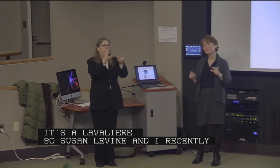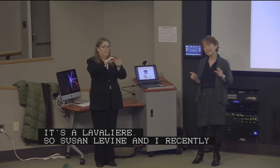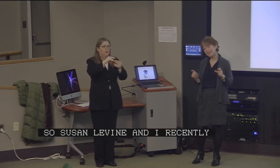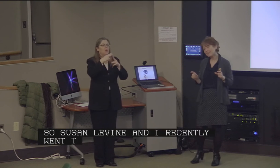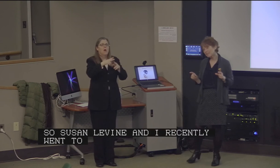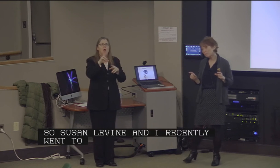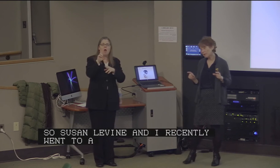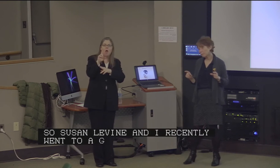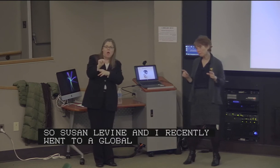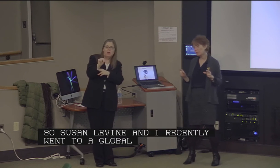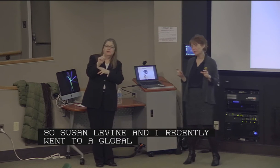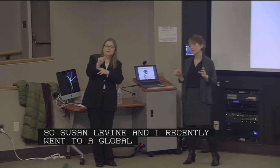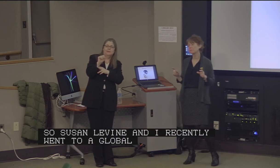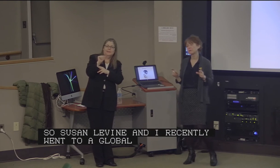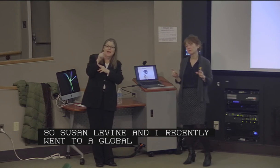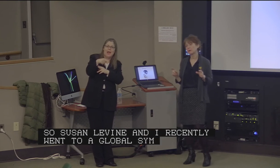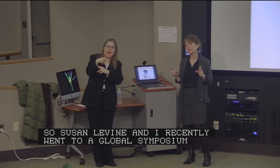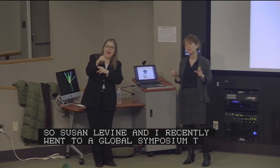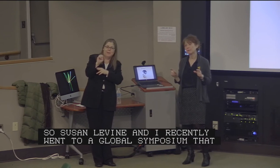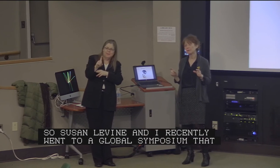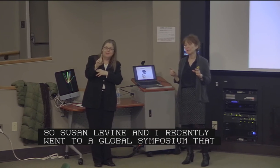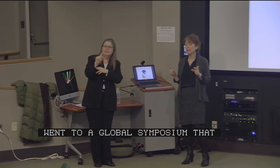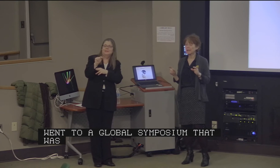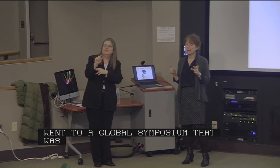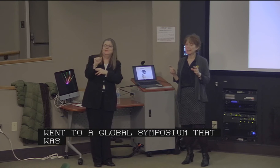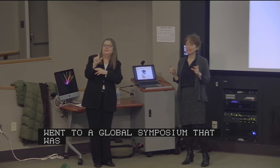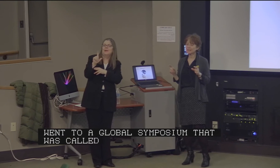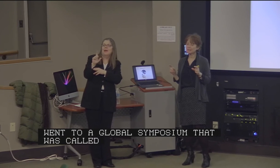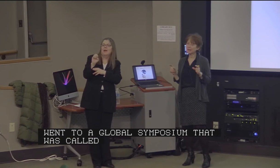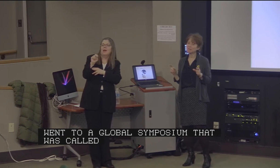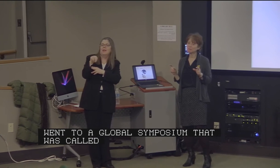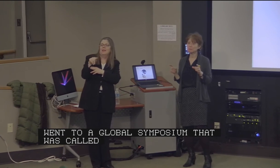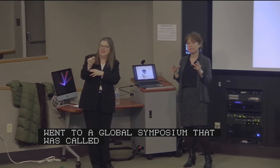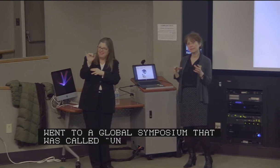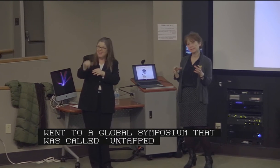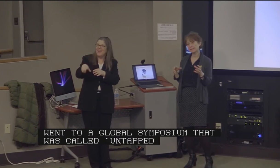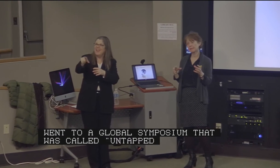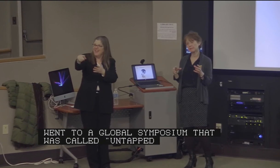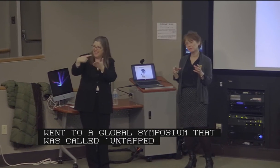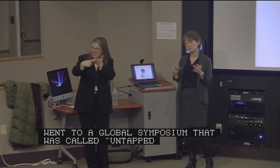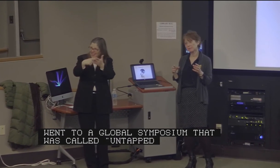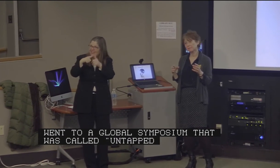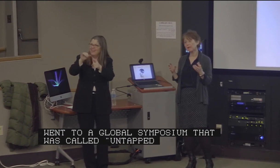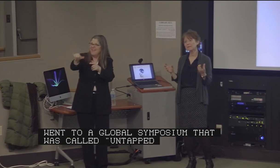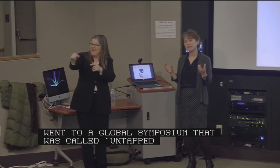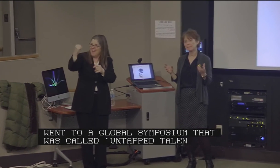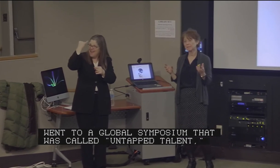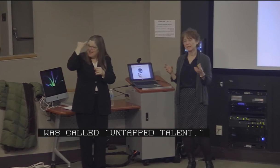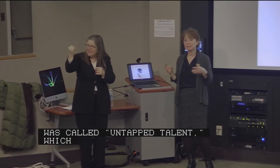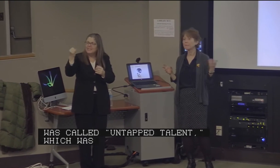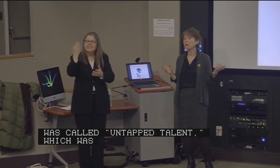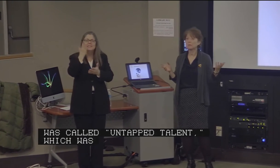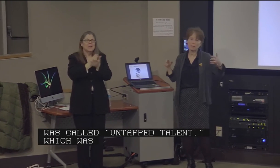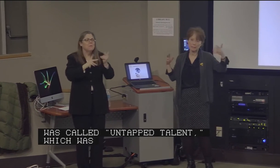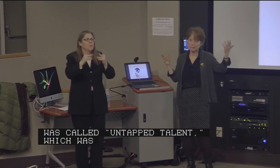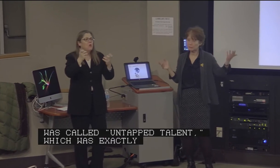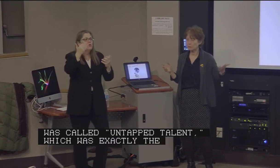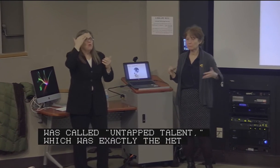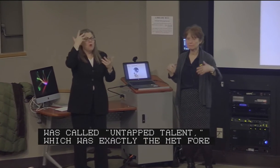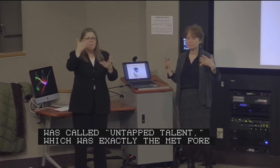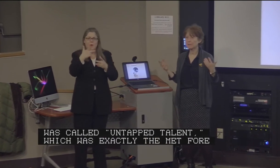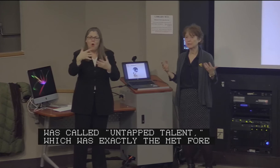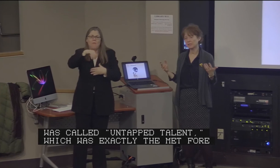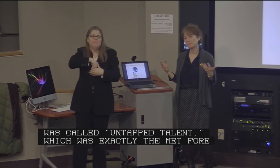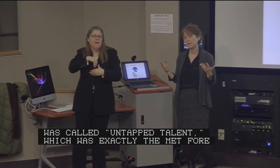is exactly the metaphor that you're talking about. And I think a lot of people like to think in terms of untapped talent of all kinds, you